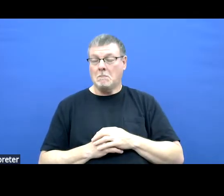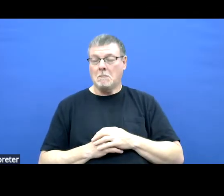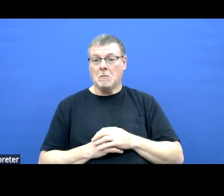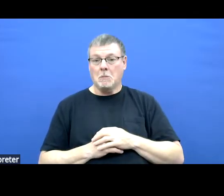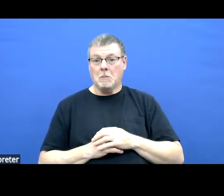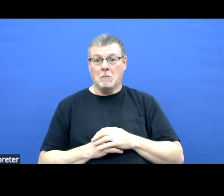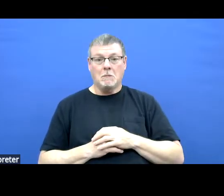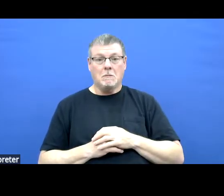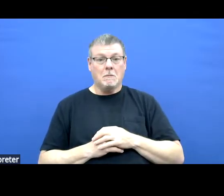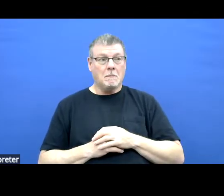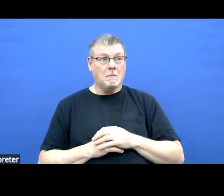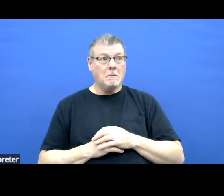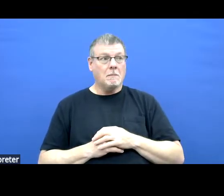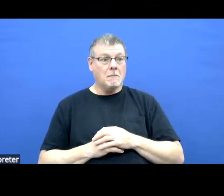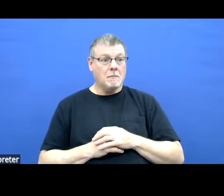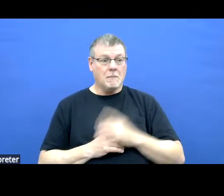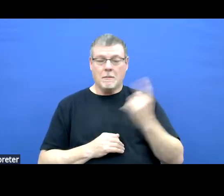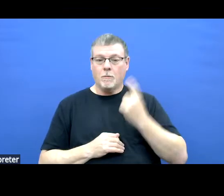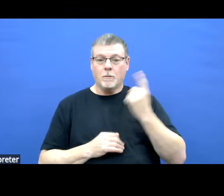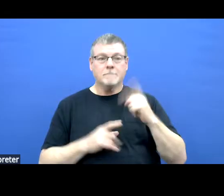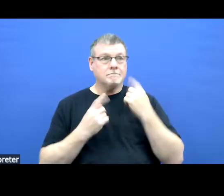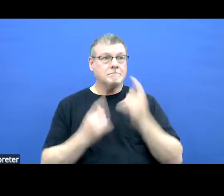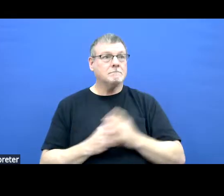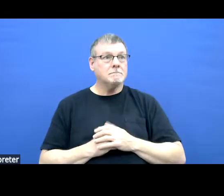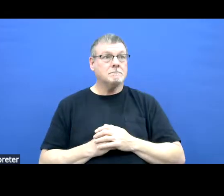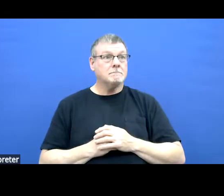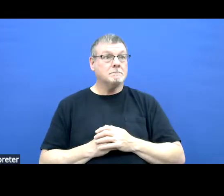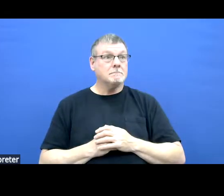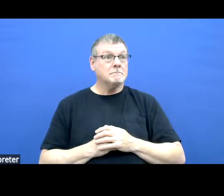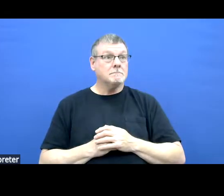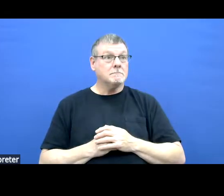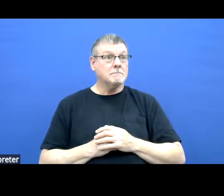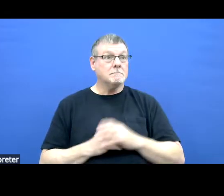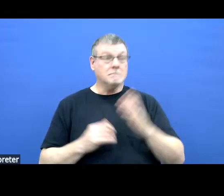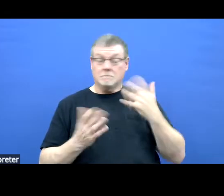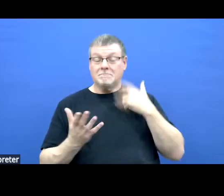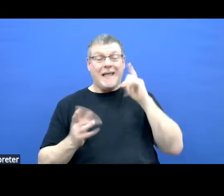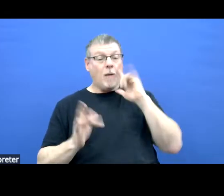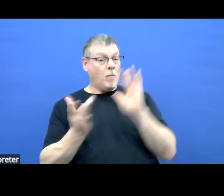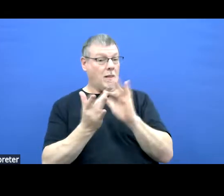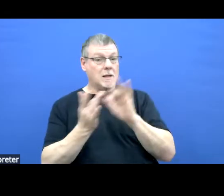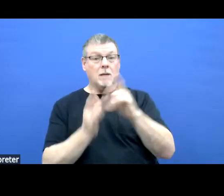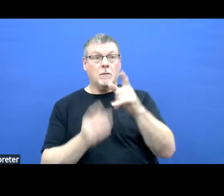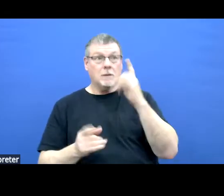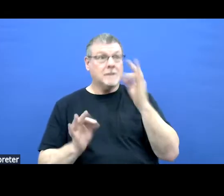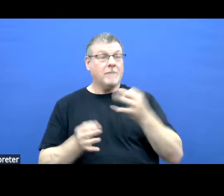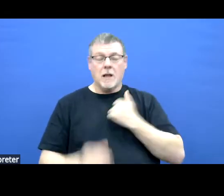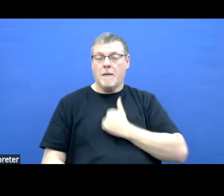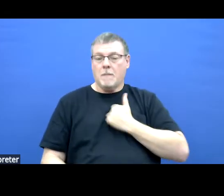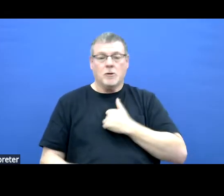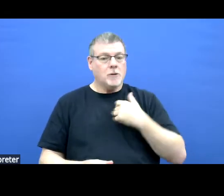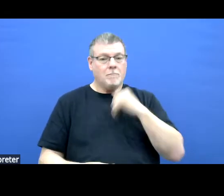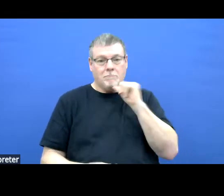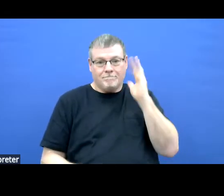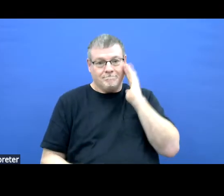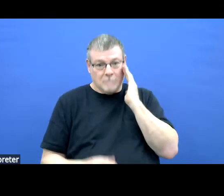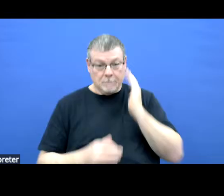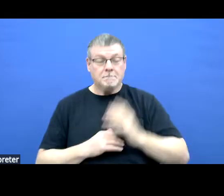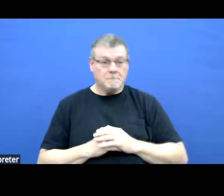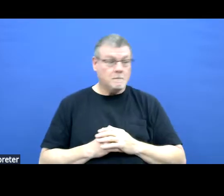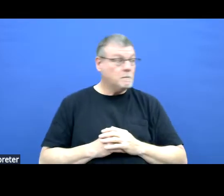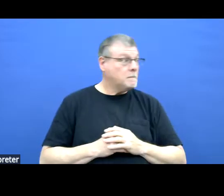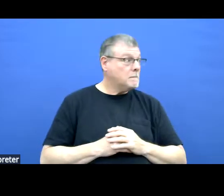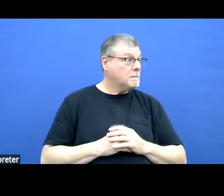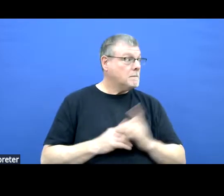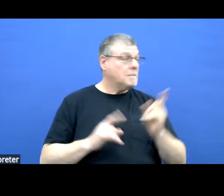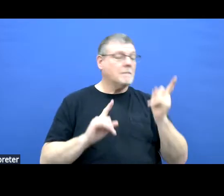question. Yep, no, understood. You know what I can do? I will definitely get back to you. All right. I apologize. I'm not. I have heard